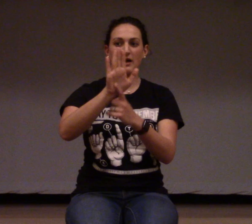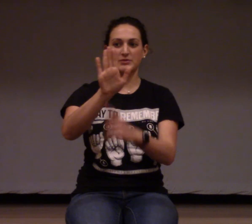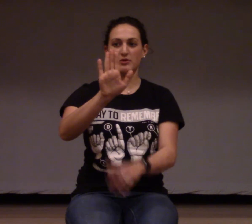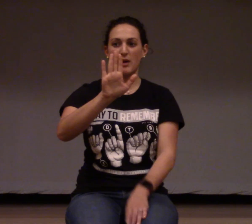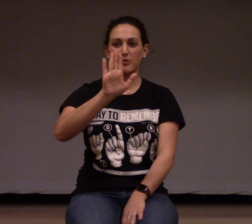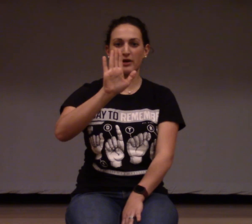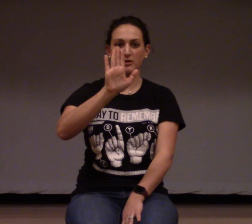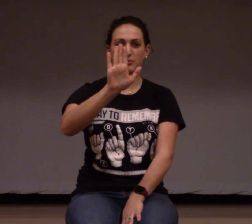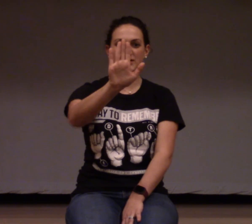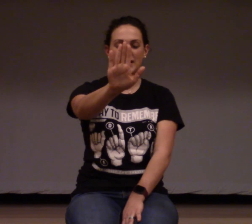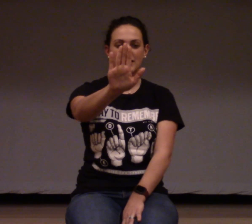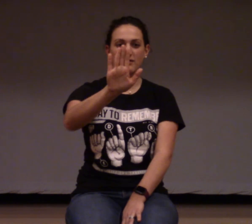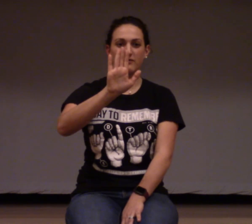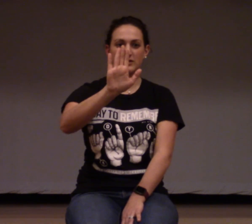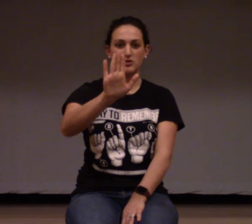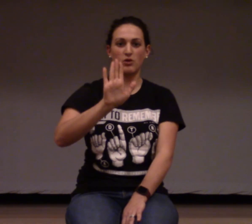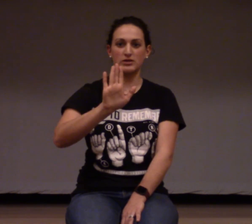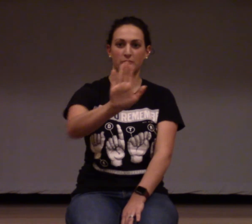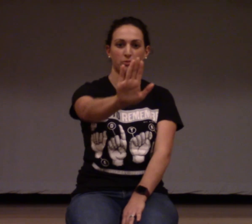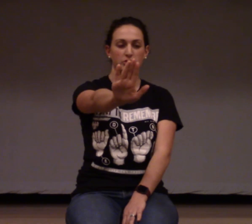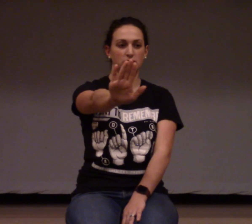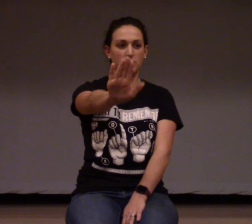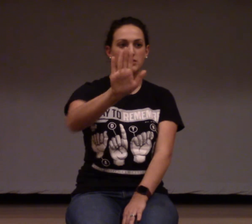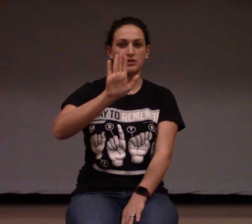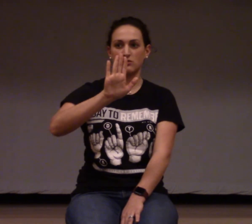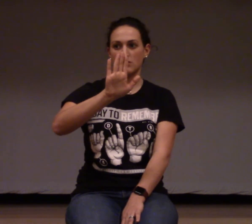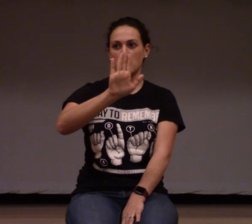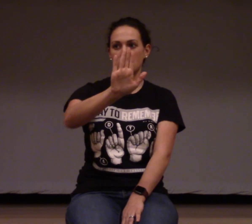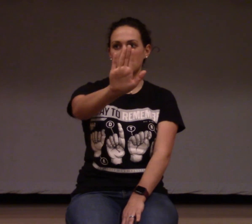me remember like possessive, it's yours, I'm gonna push it towards you. Your.